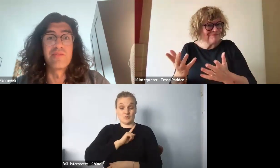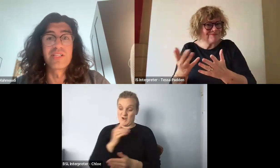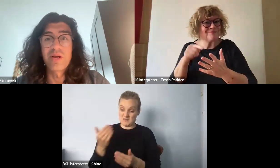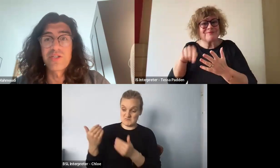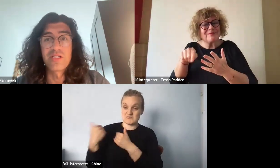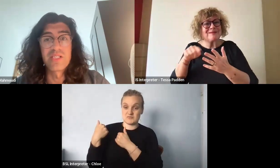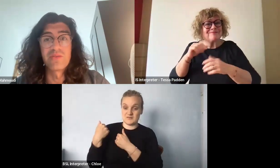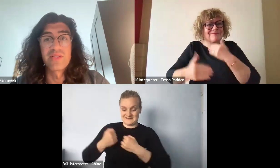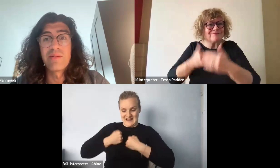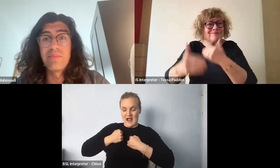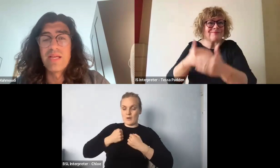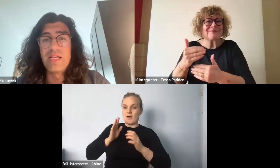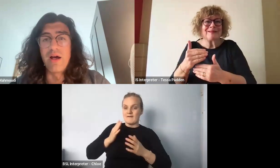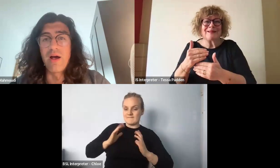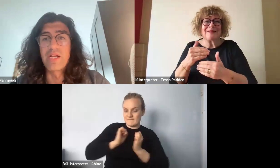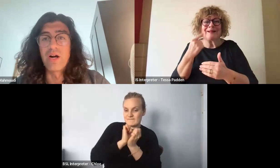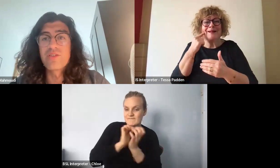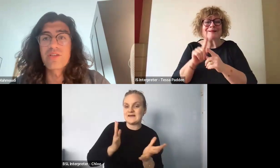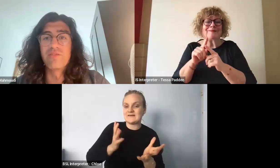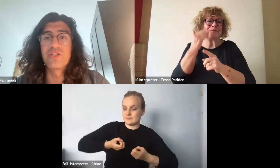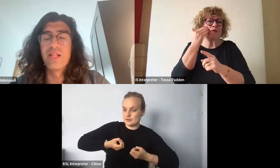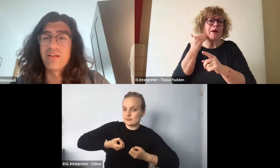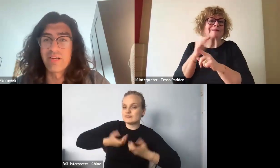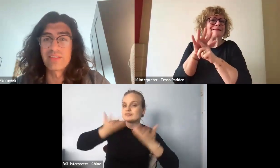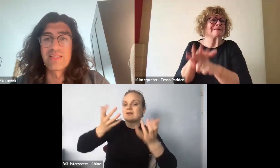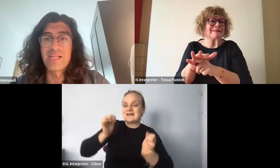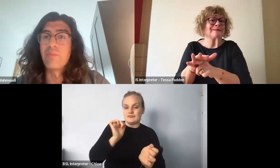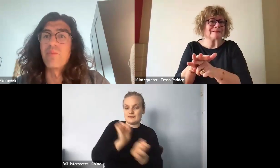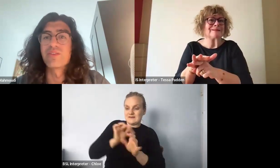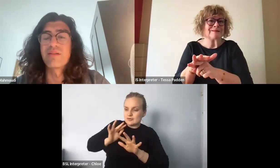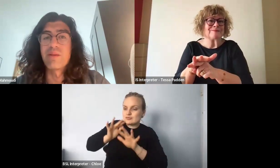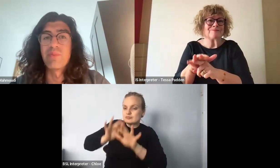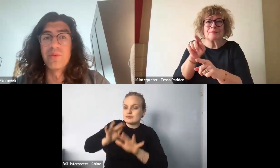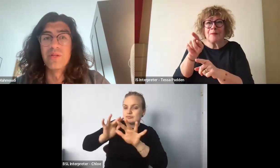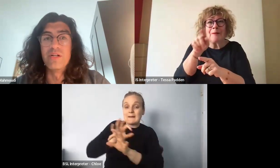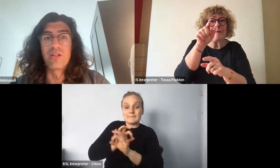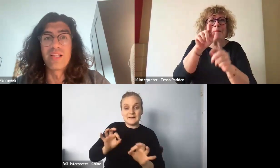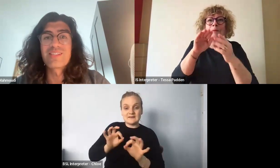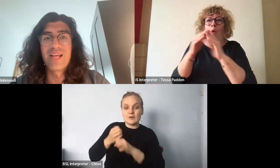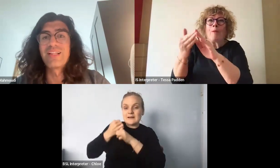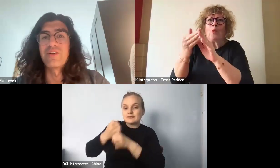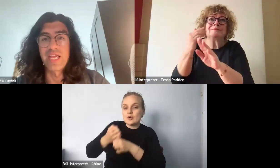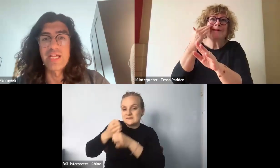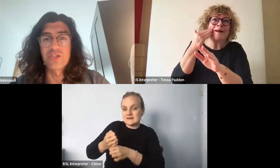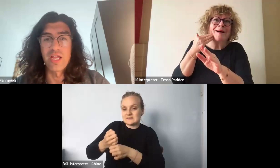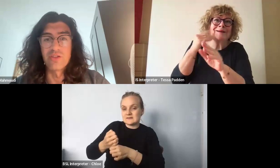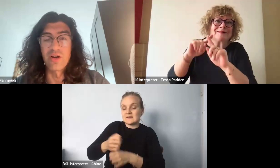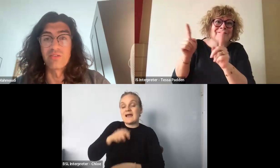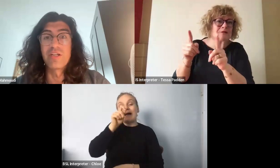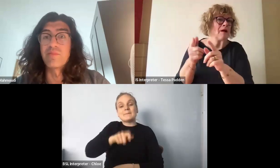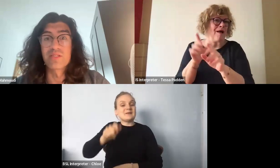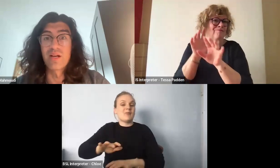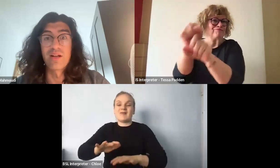right to freedom of expression and peaceful assembly because of the chilling effect that they come with. And people are less likely to engage